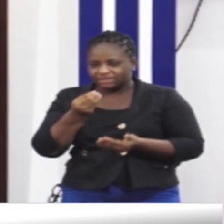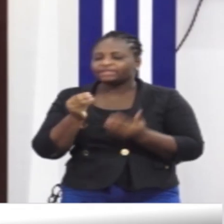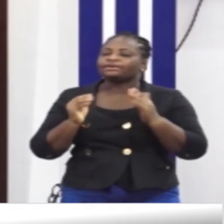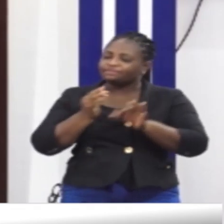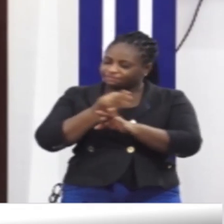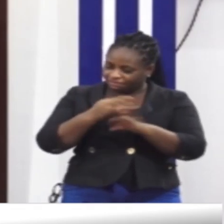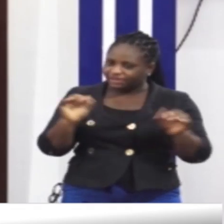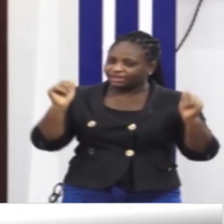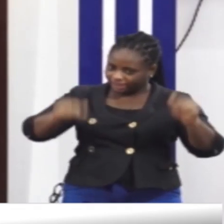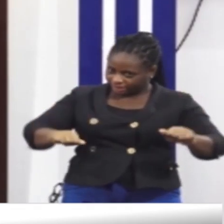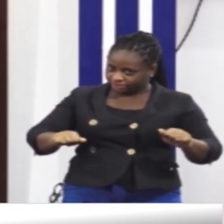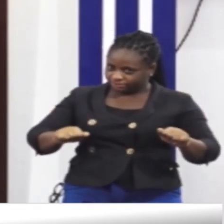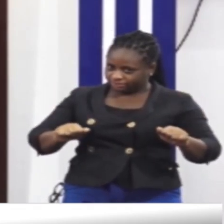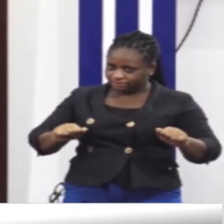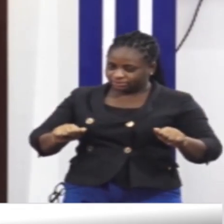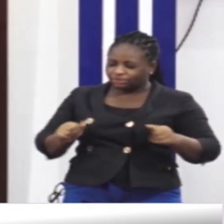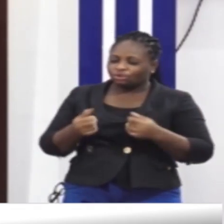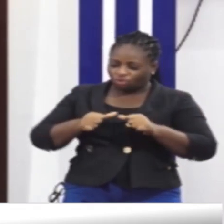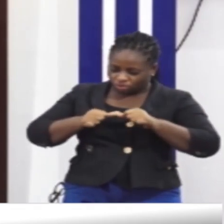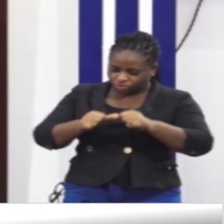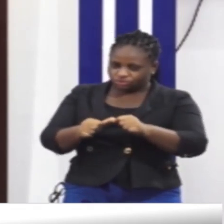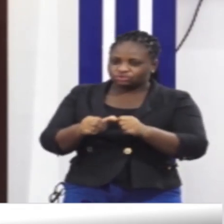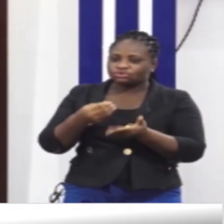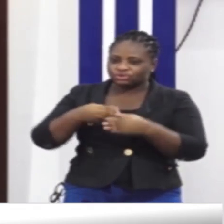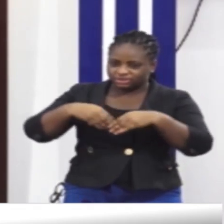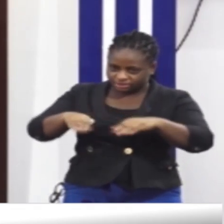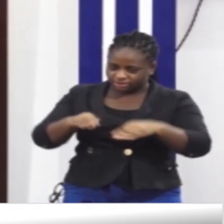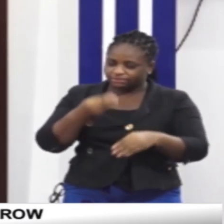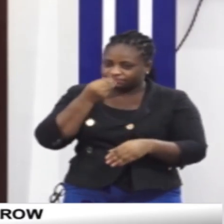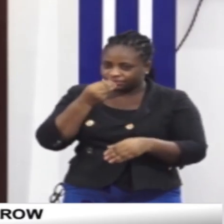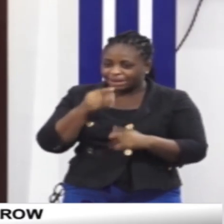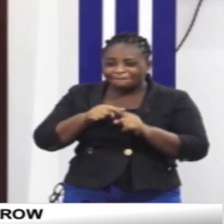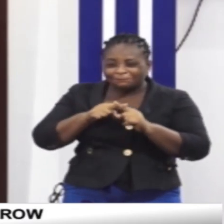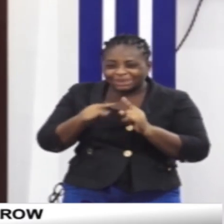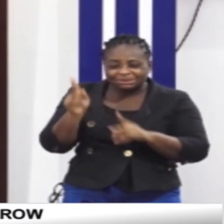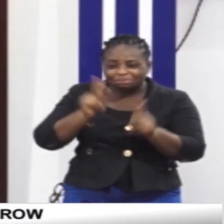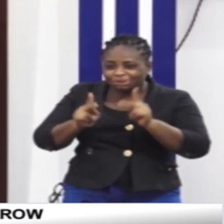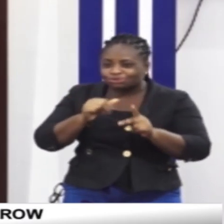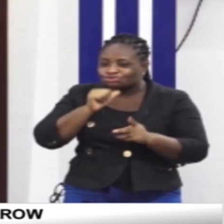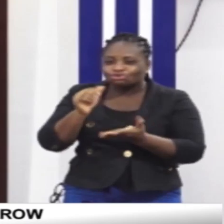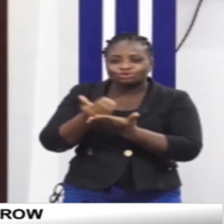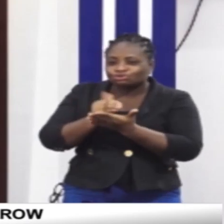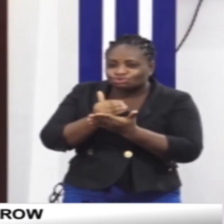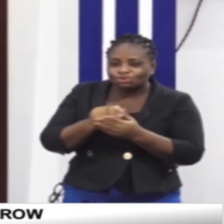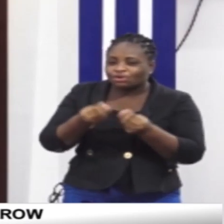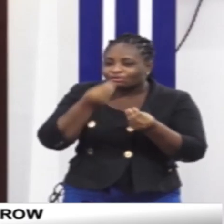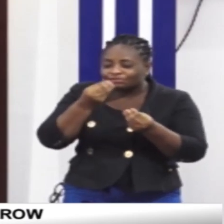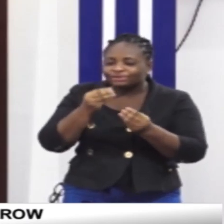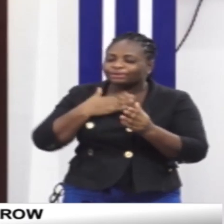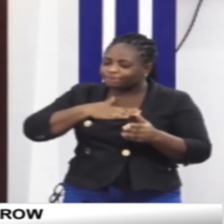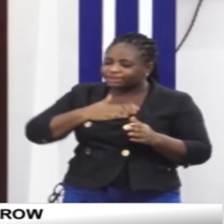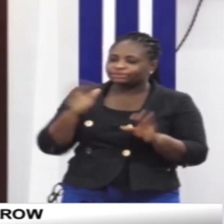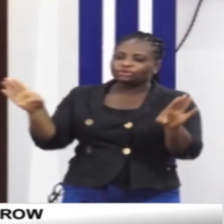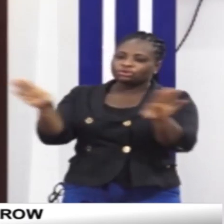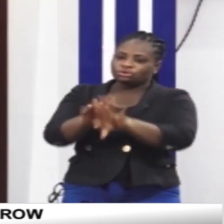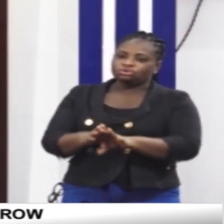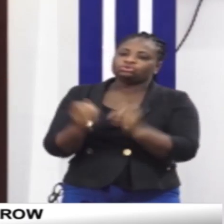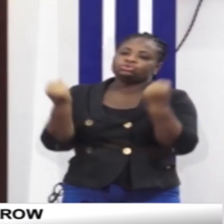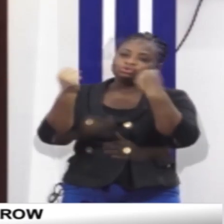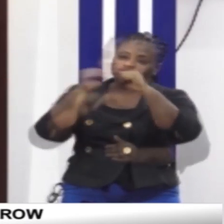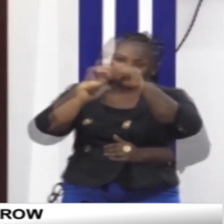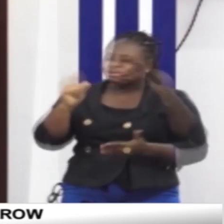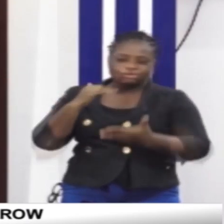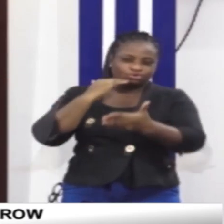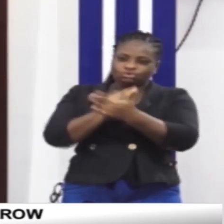from the imposed restrictions. They are allowed to continue to sell food, but dealers in non-food items are expected to keep their stores and their shops